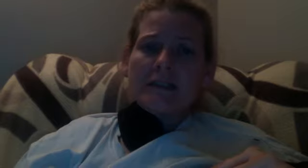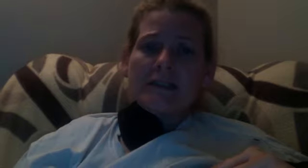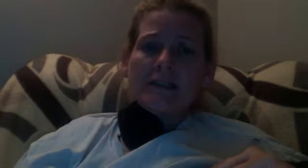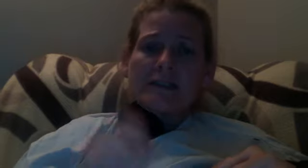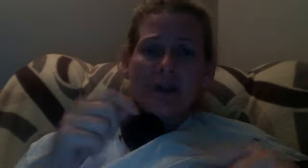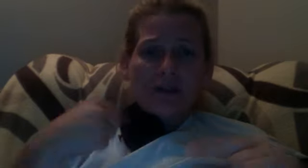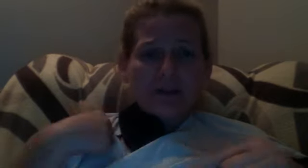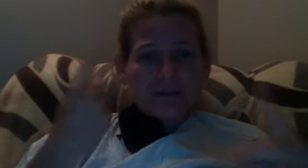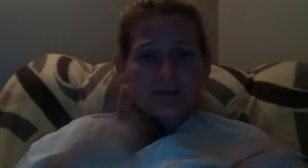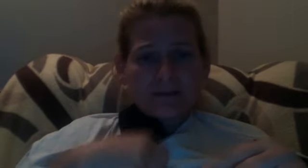go.